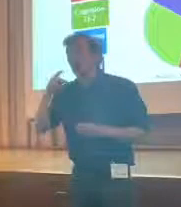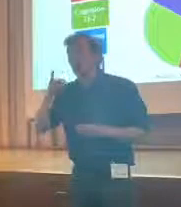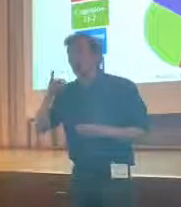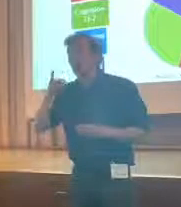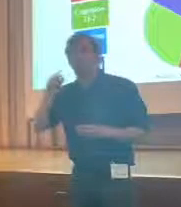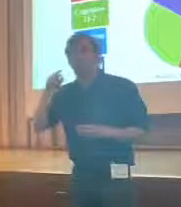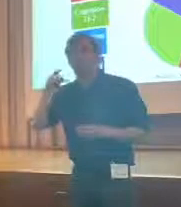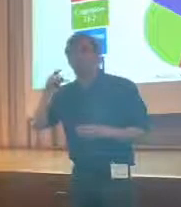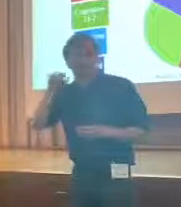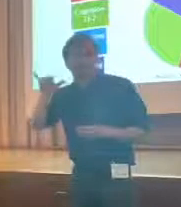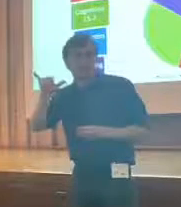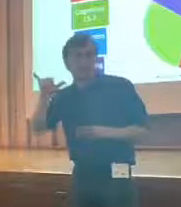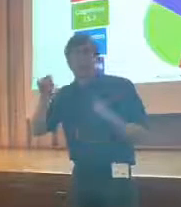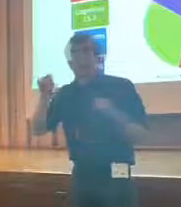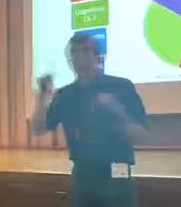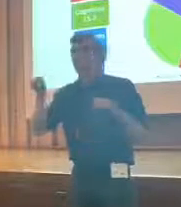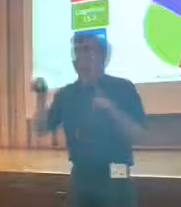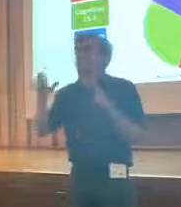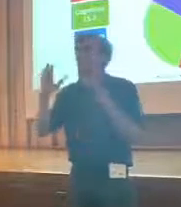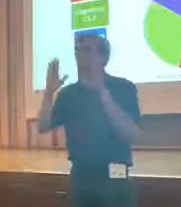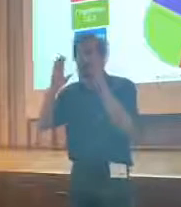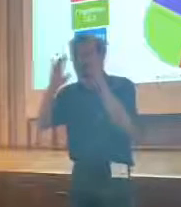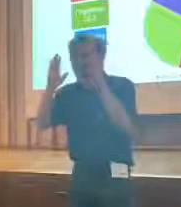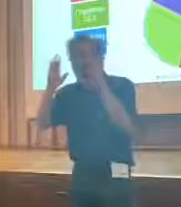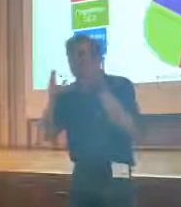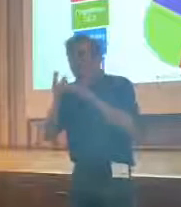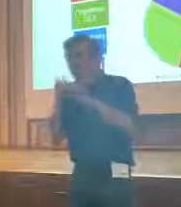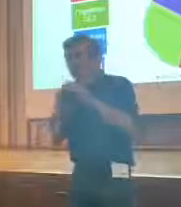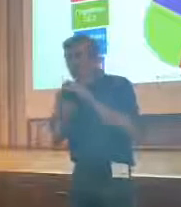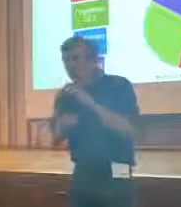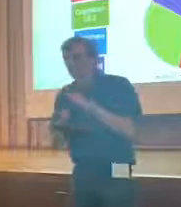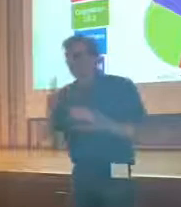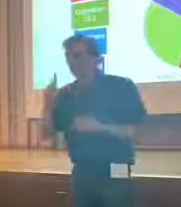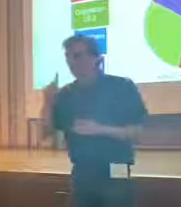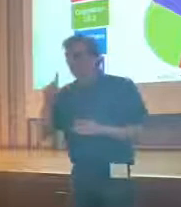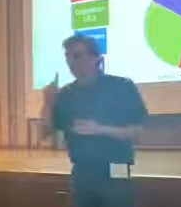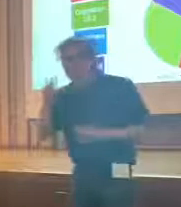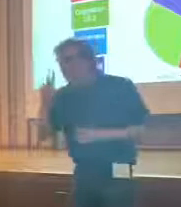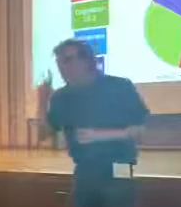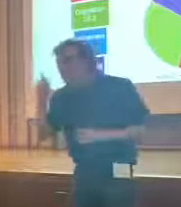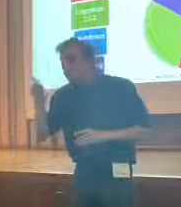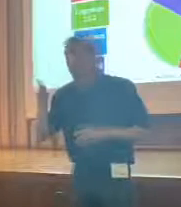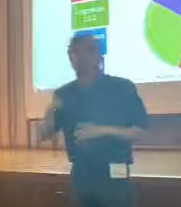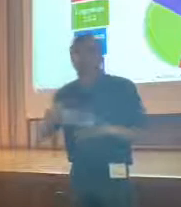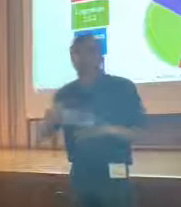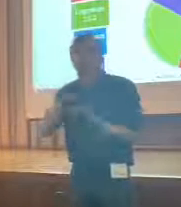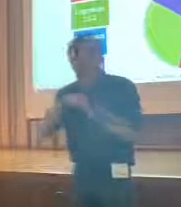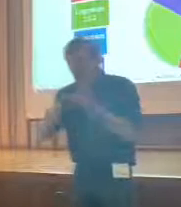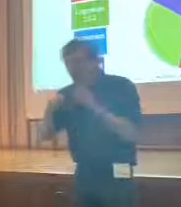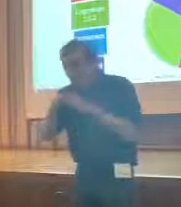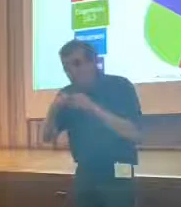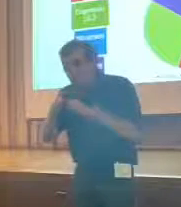encompass attention deficit disorder, learning disabilities. 8.1 million live with blindness,